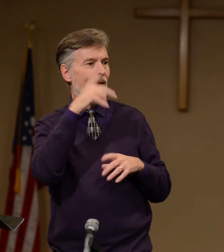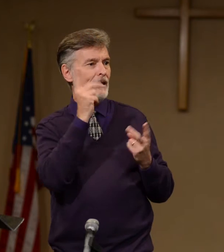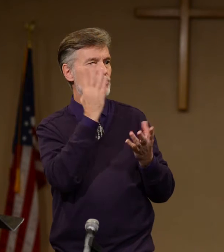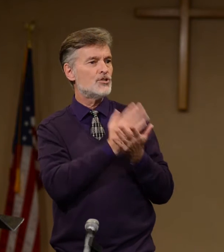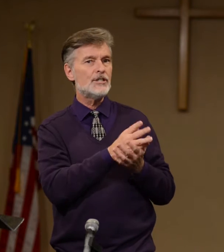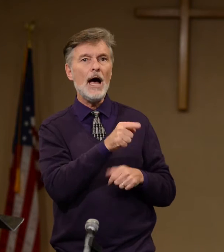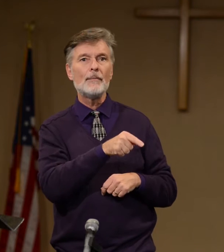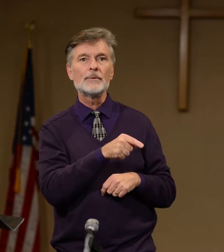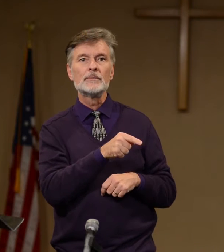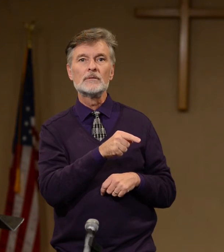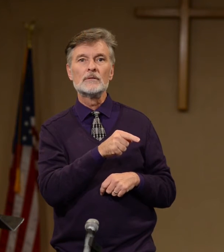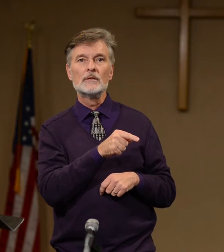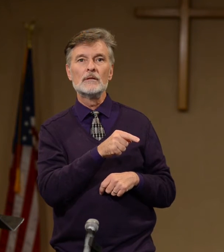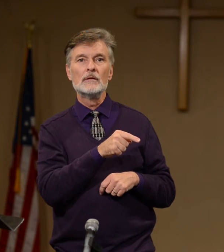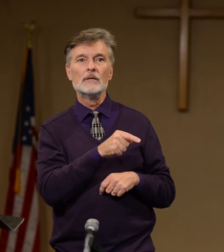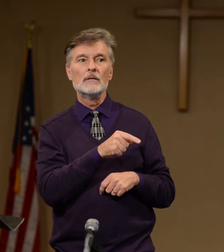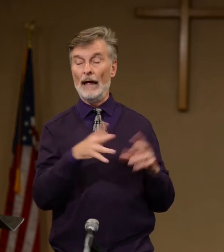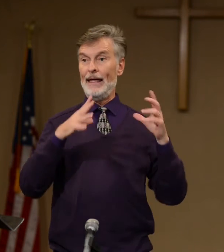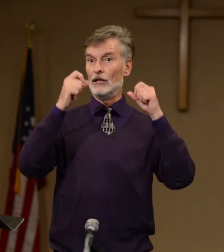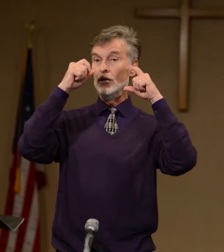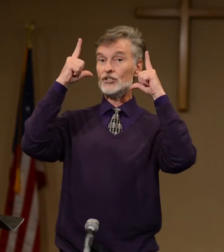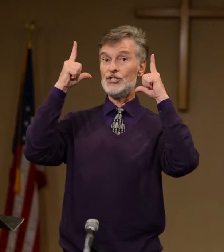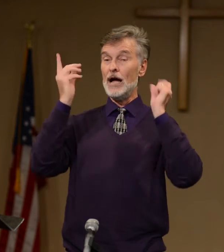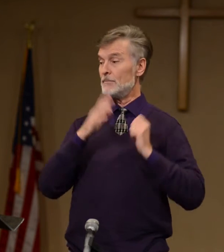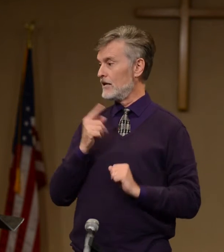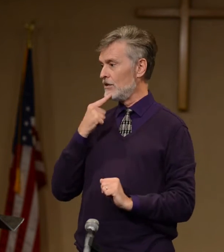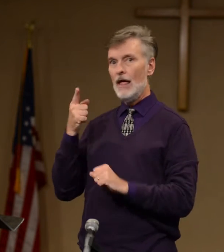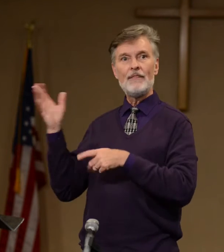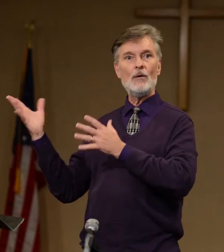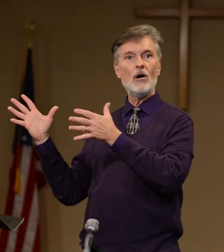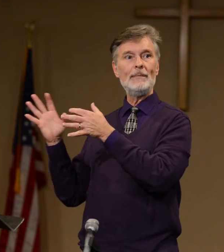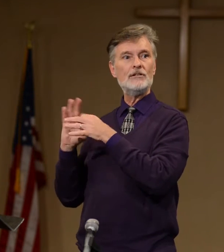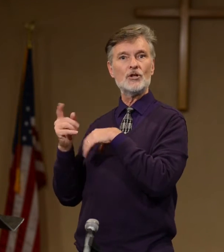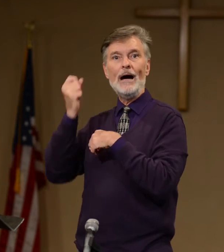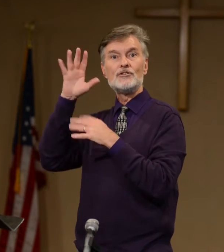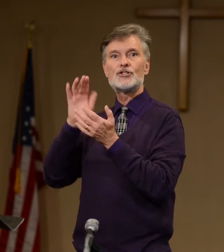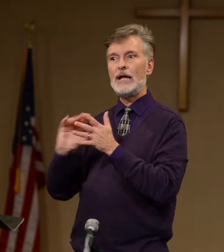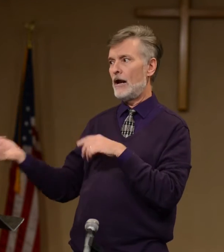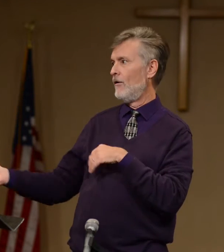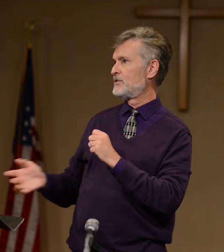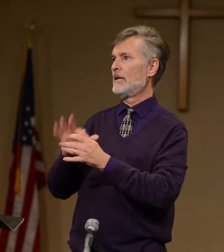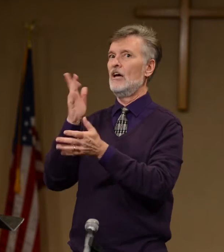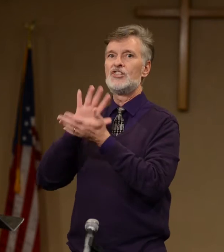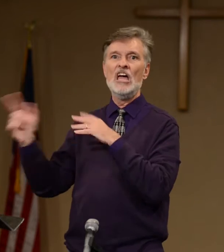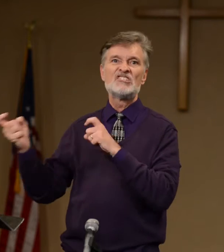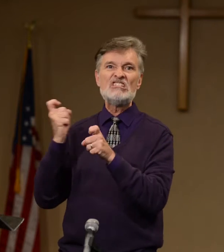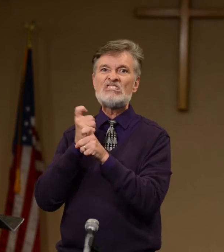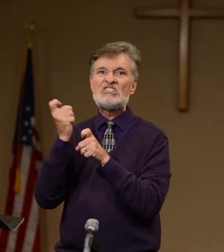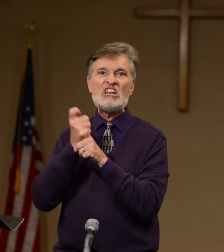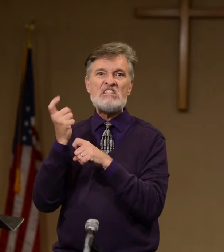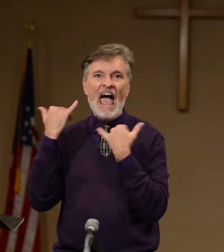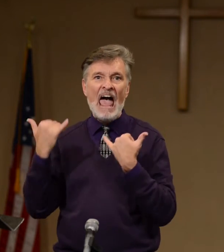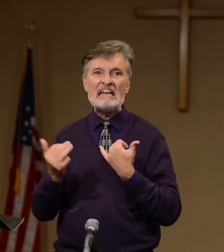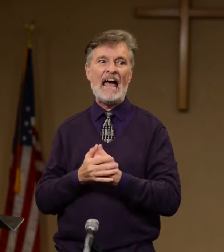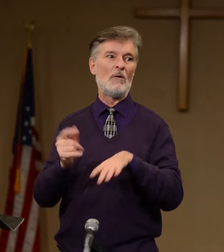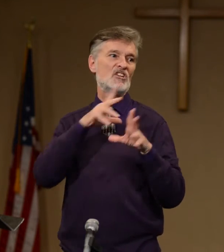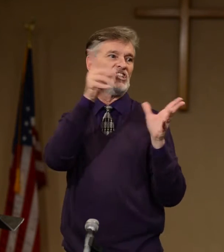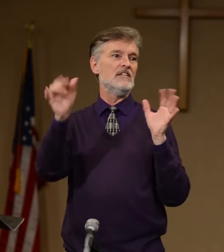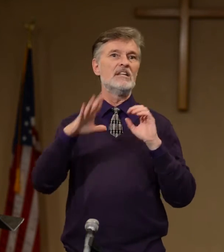why did you stop? And they look shocked because they want me to understand, oh, it's because she's such a nag now, or she's not